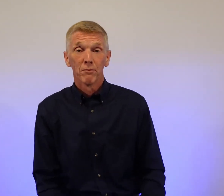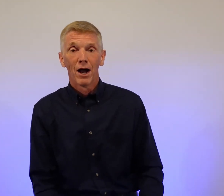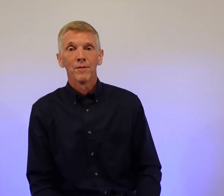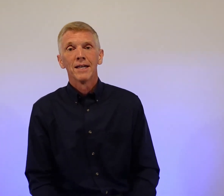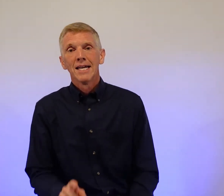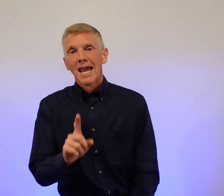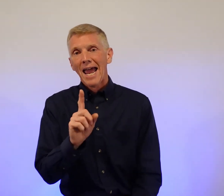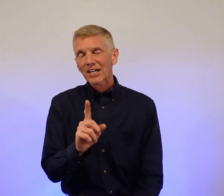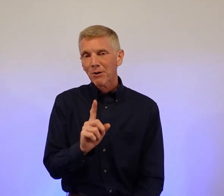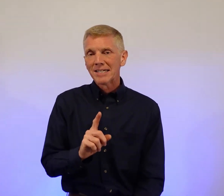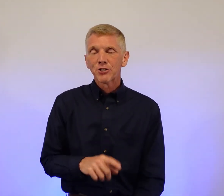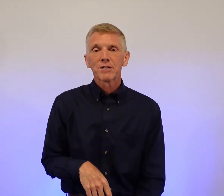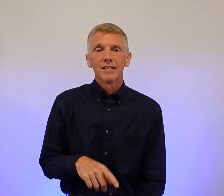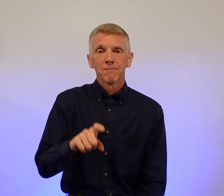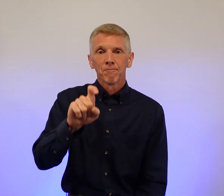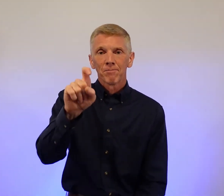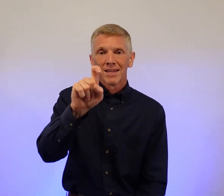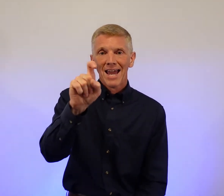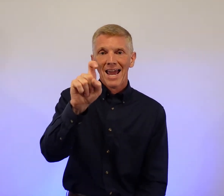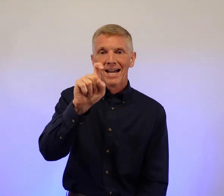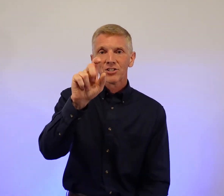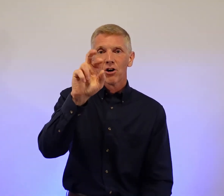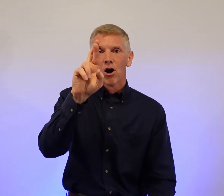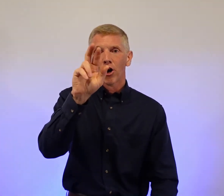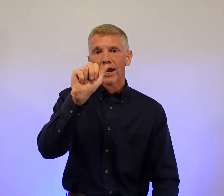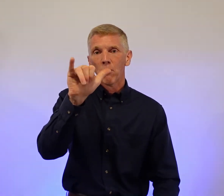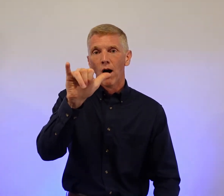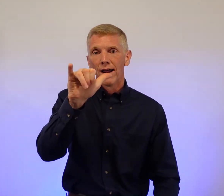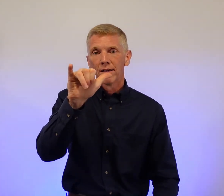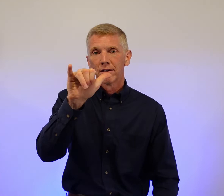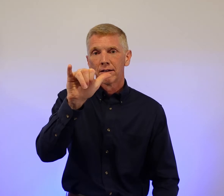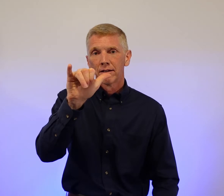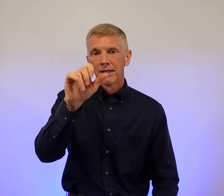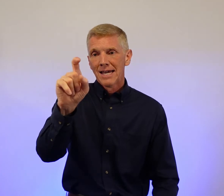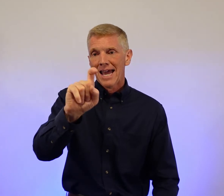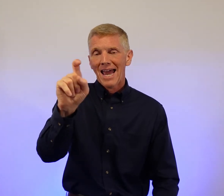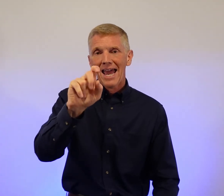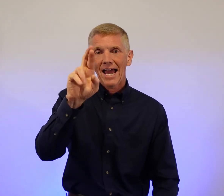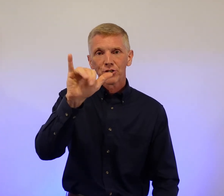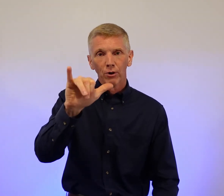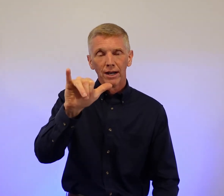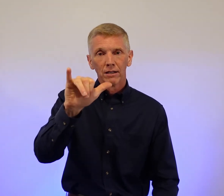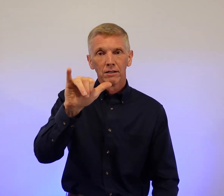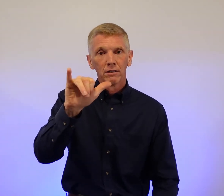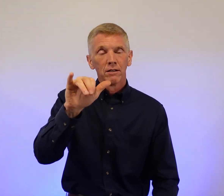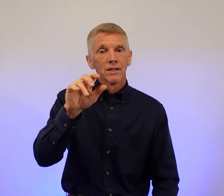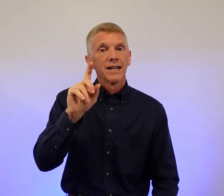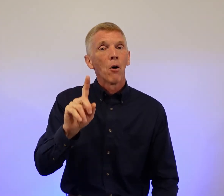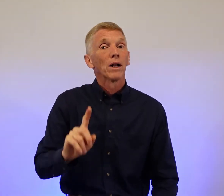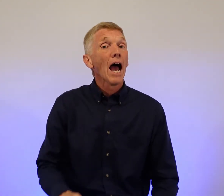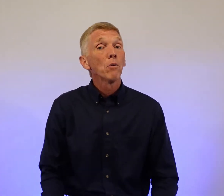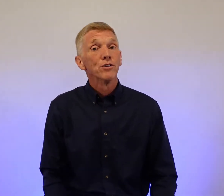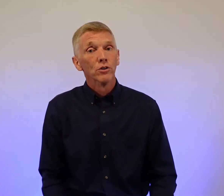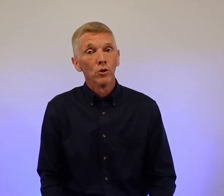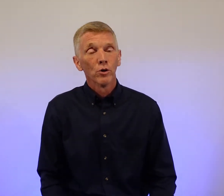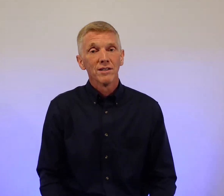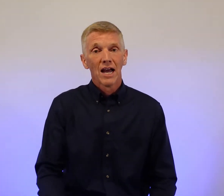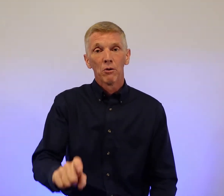about. X-ray is interesting. X-R-A-Y. X-ray. Now what I would do is I would